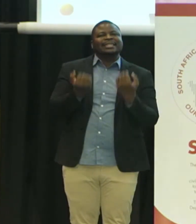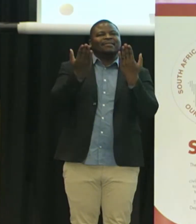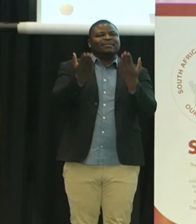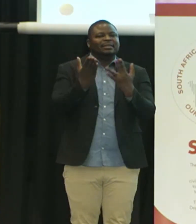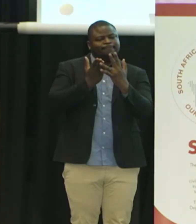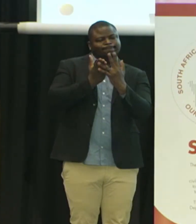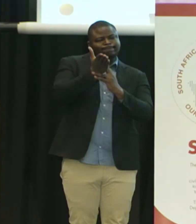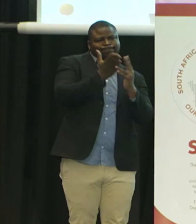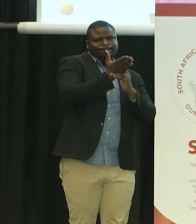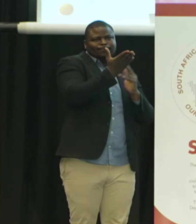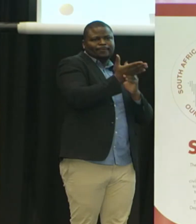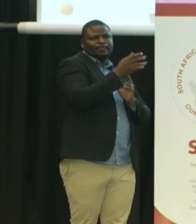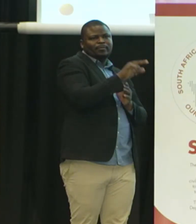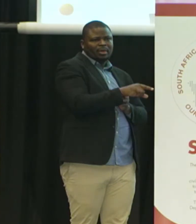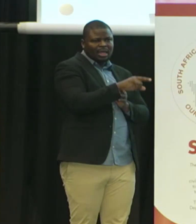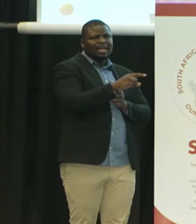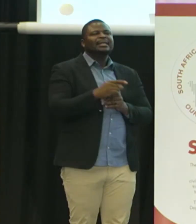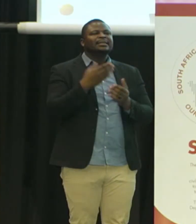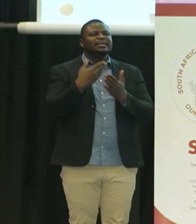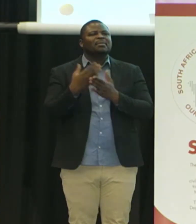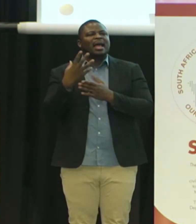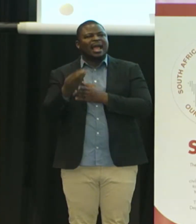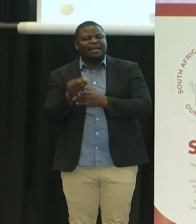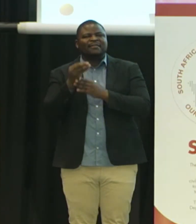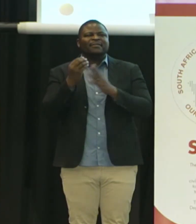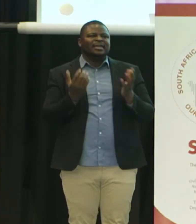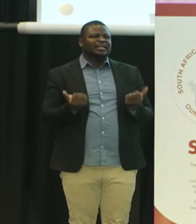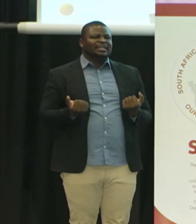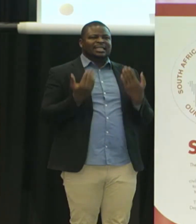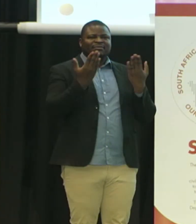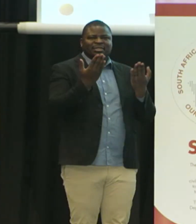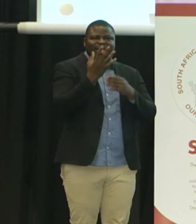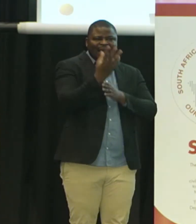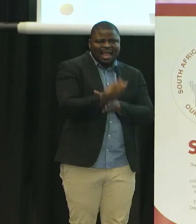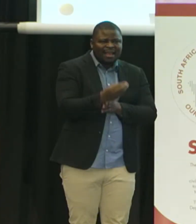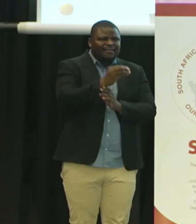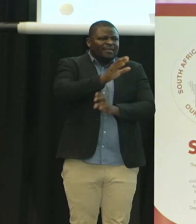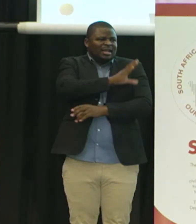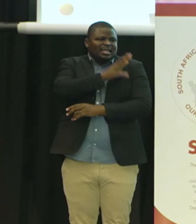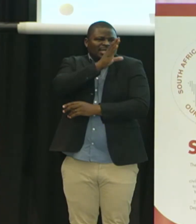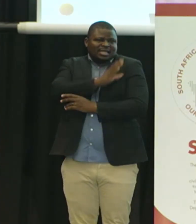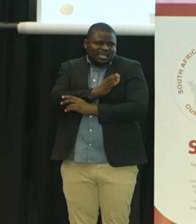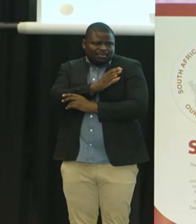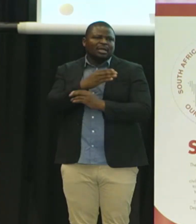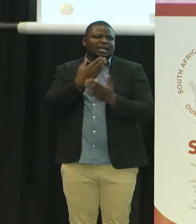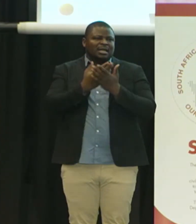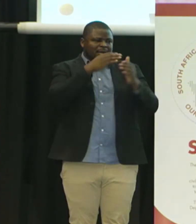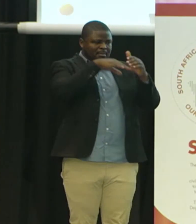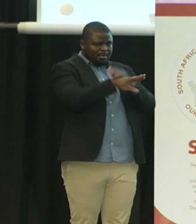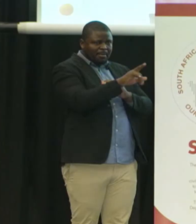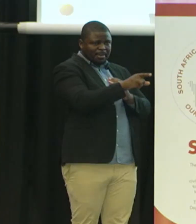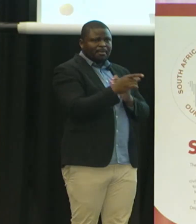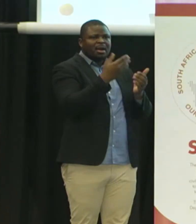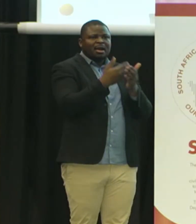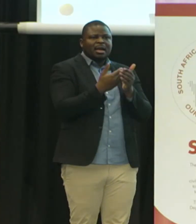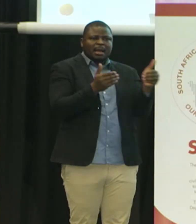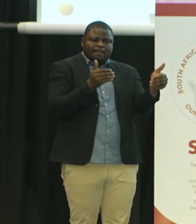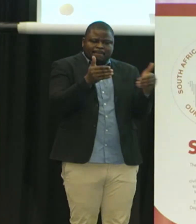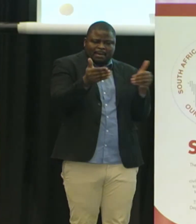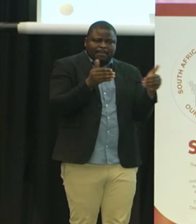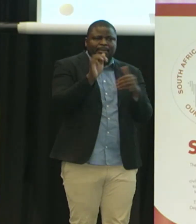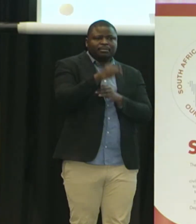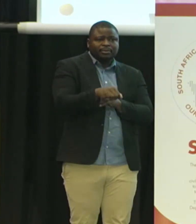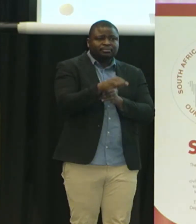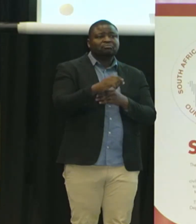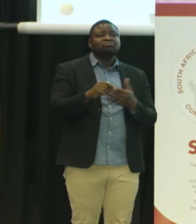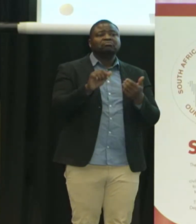to the services, they are being referred to the clinics for proper management. And then the other thing that as a